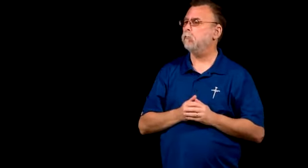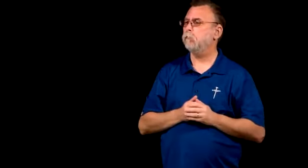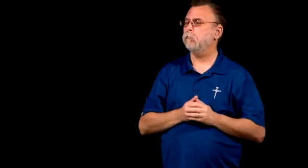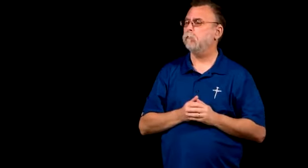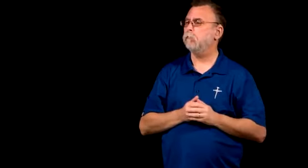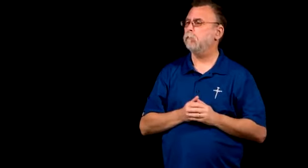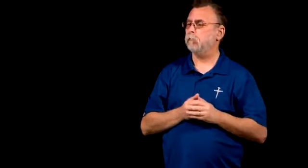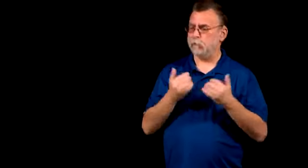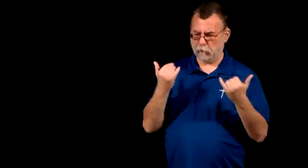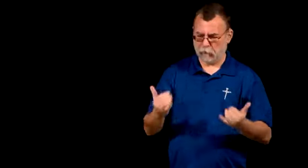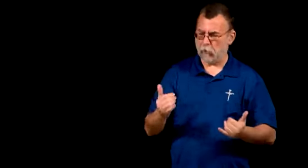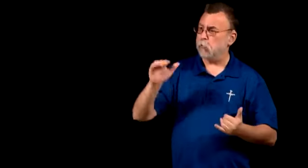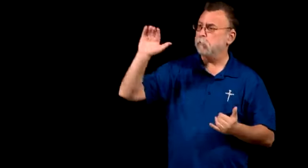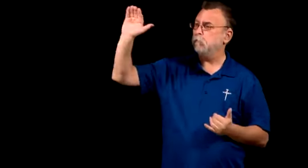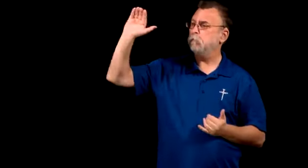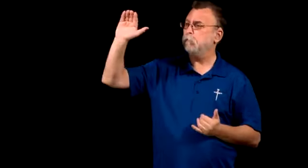of us have offered for prayers today.